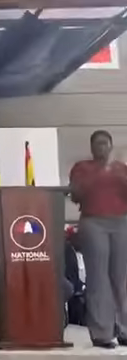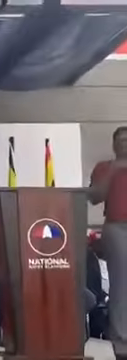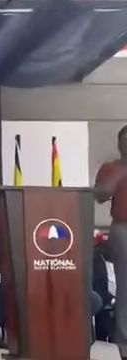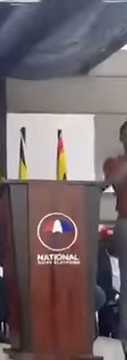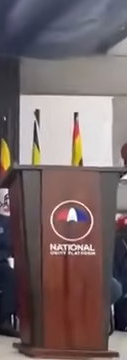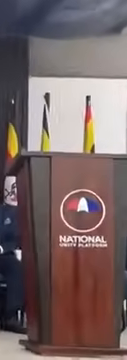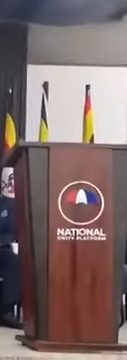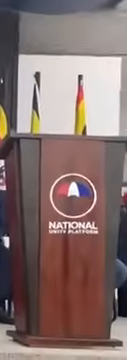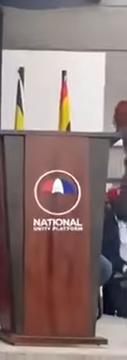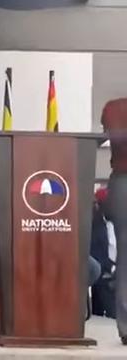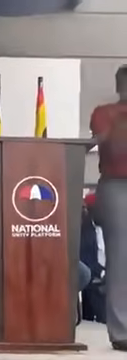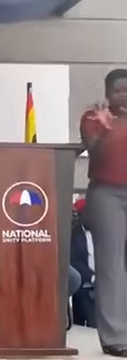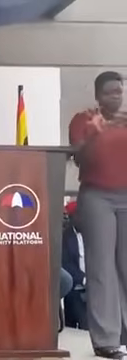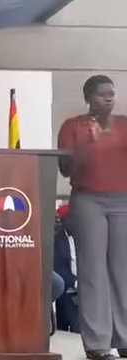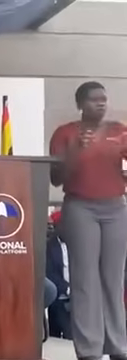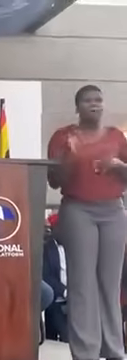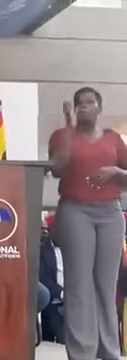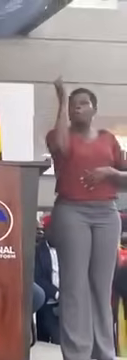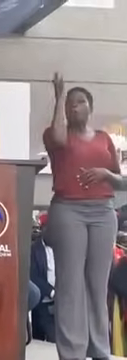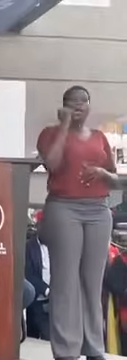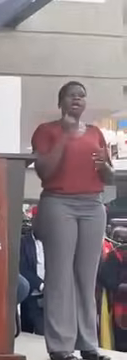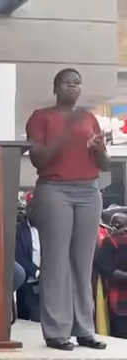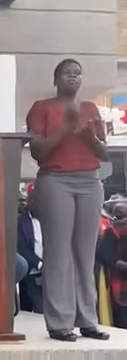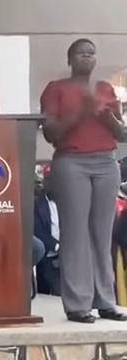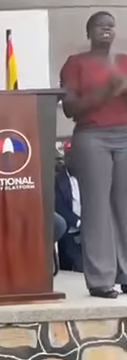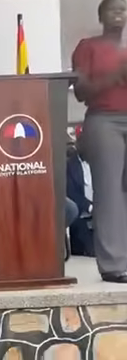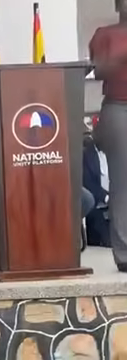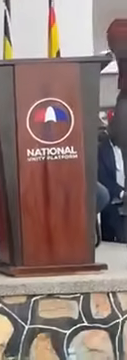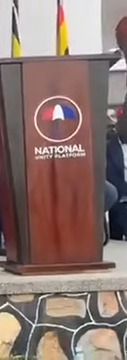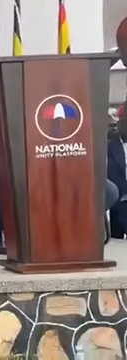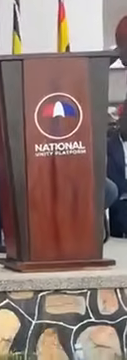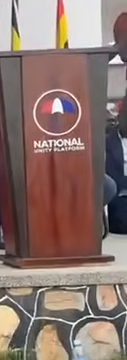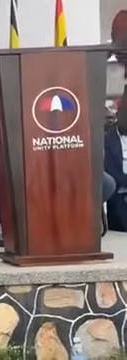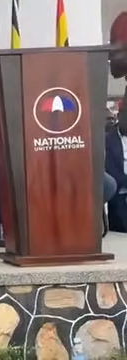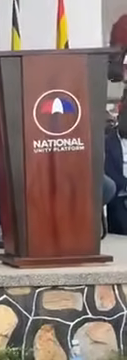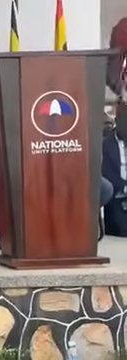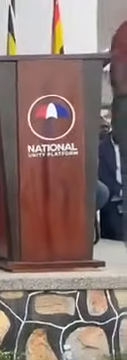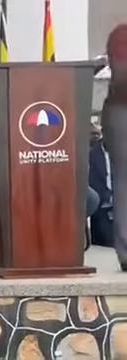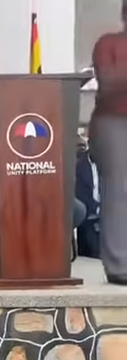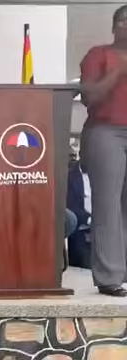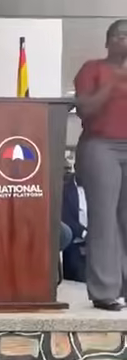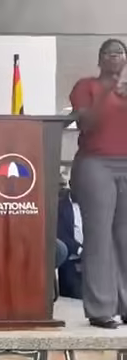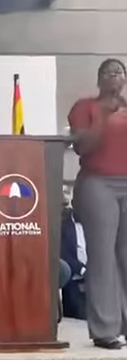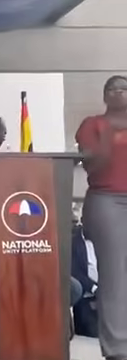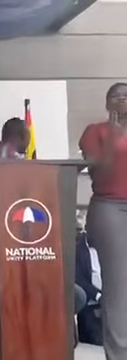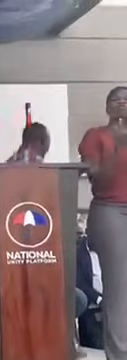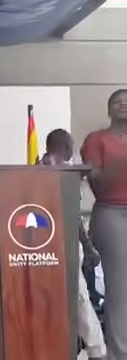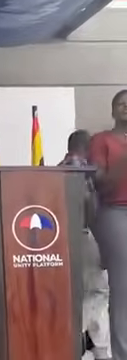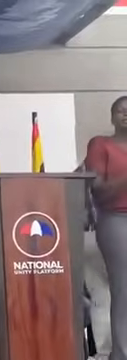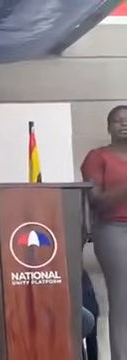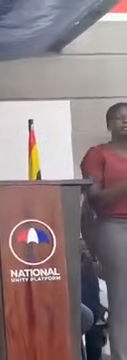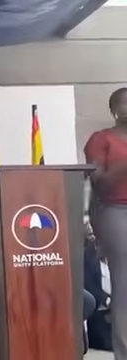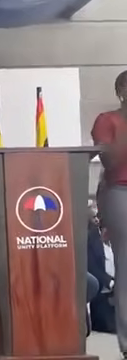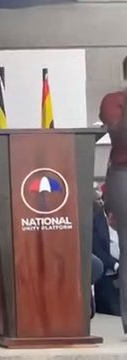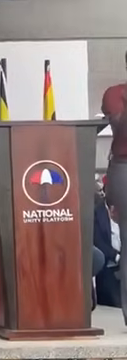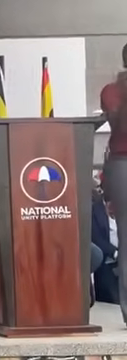n'okutukoonaganya kubanga abawambye eggwanga lino bantu batono nnyo baali batu bwe bati